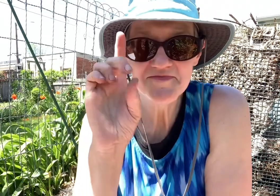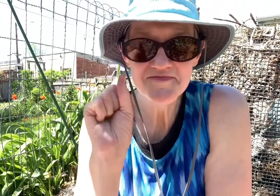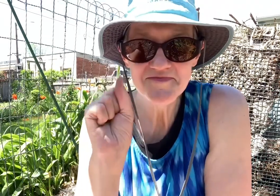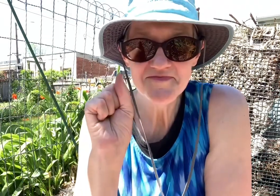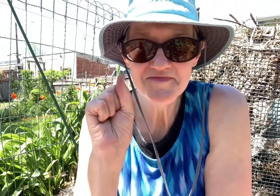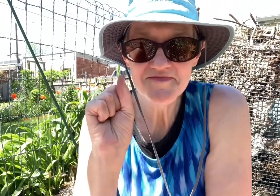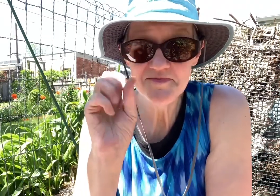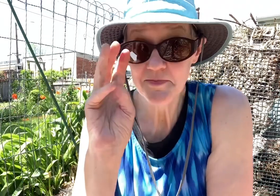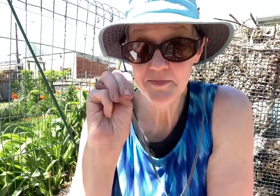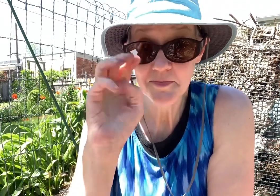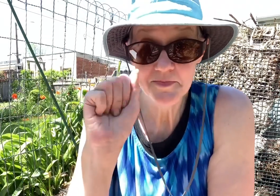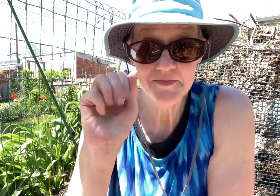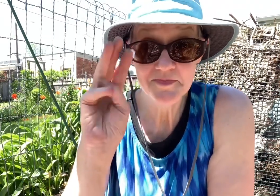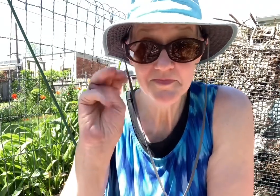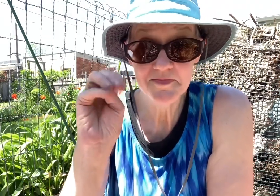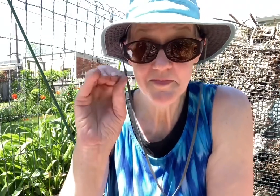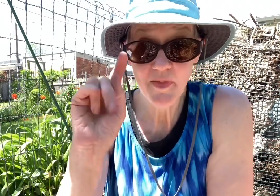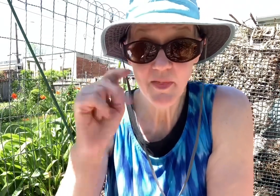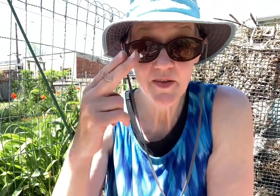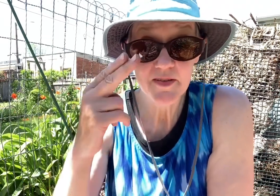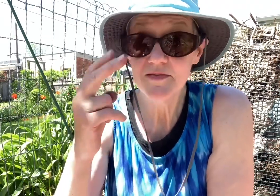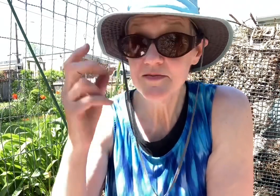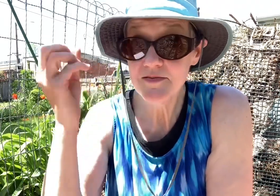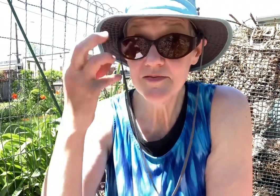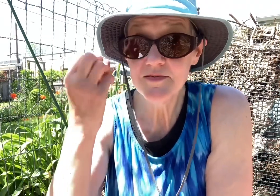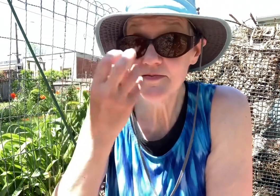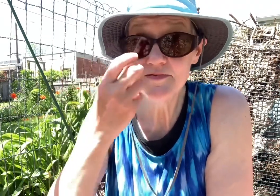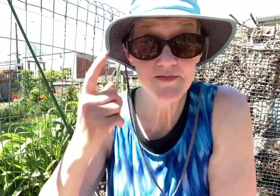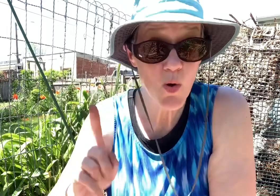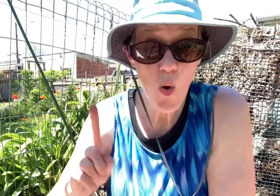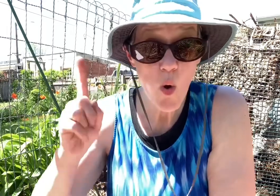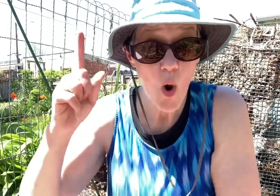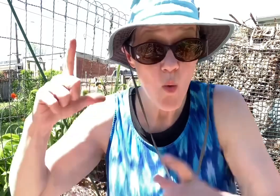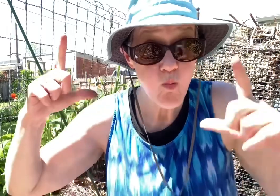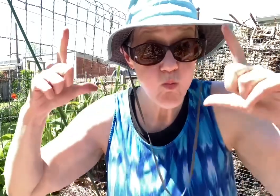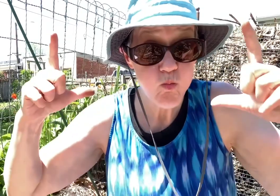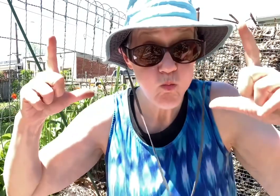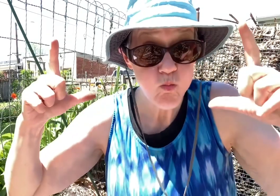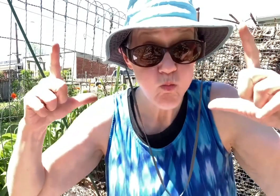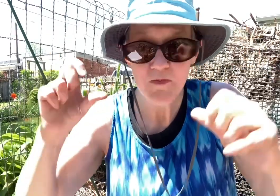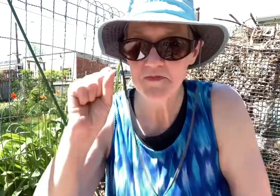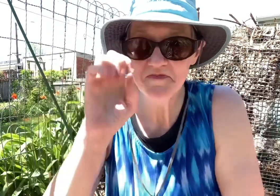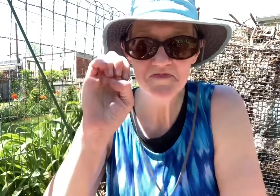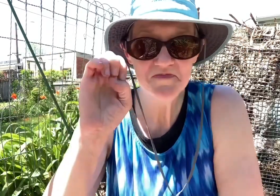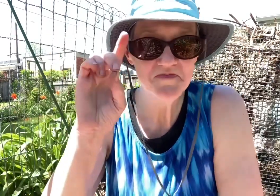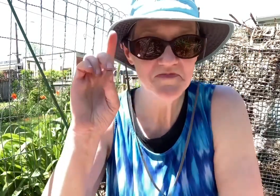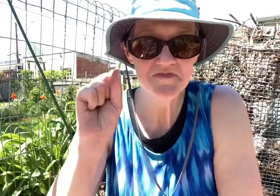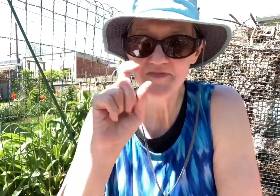tinier seeds over the mammoth, which produce the big seeds.